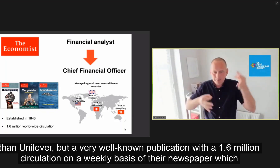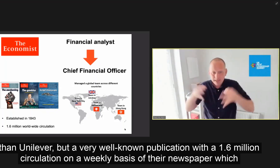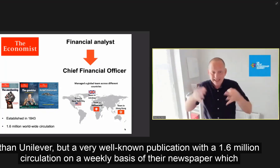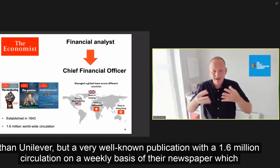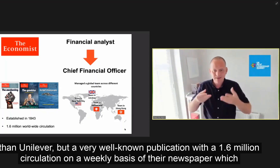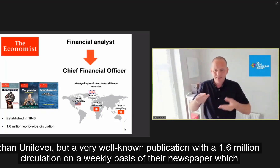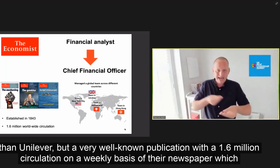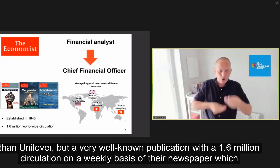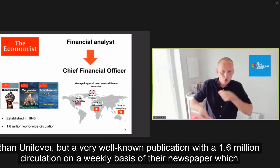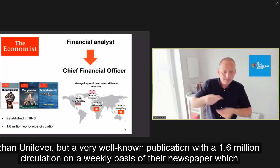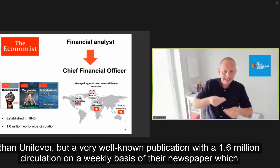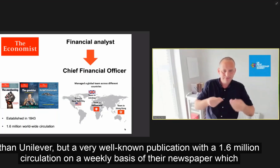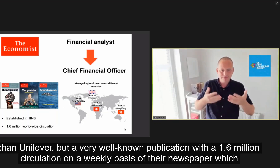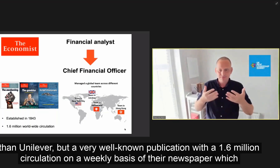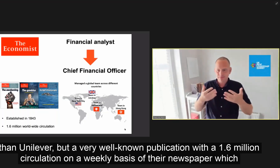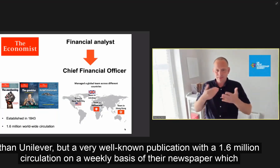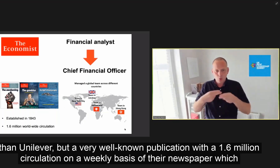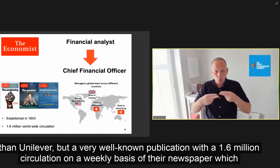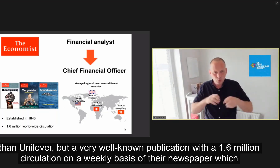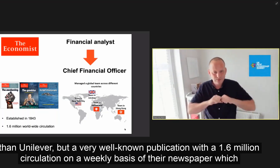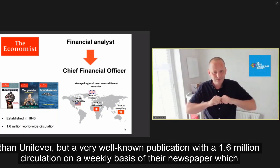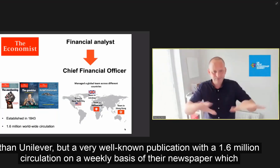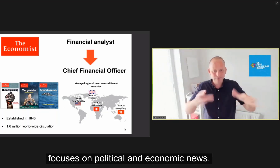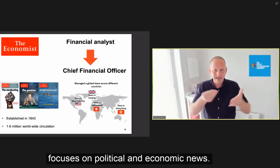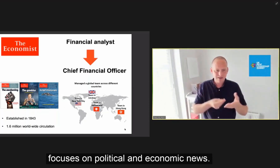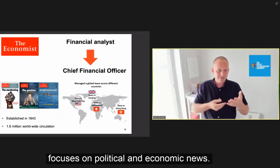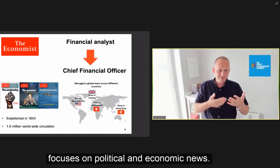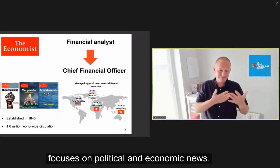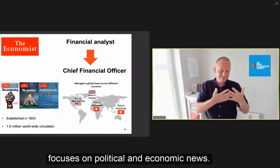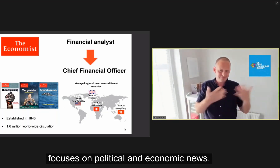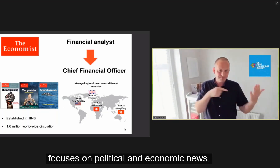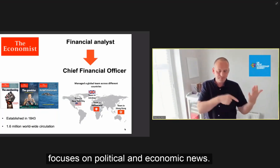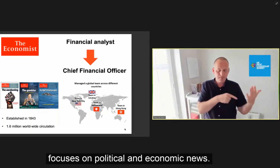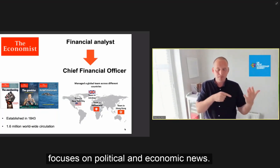weekly basis of their newspaper, which focuses on political and economic news.